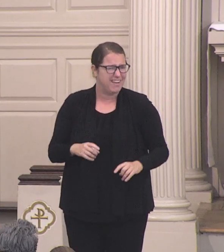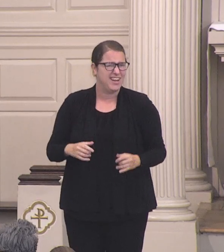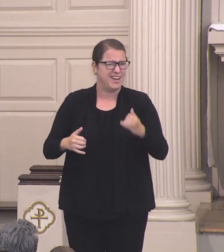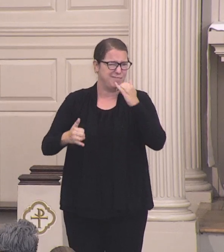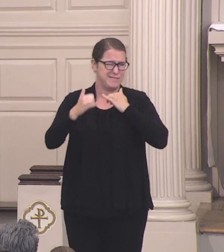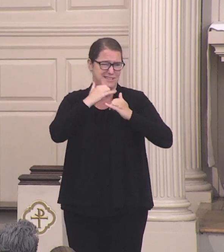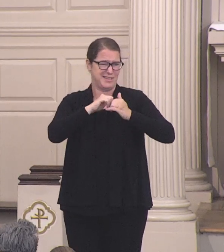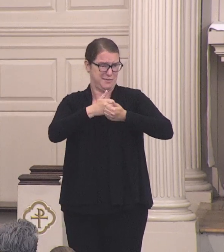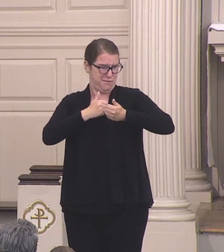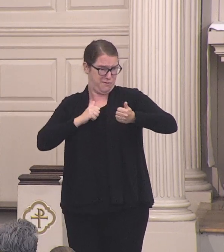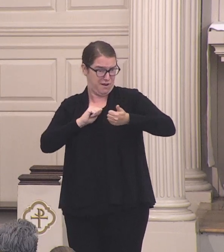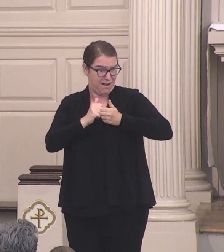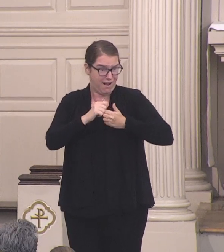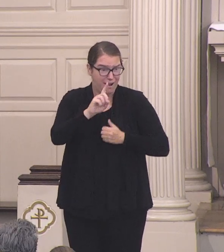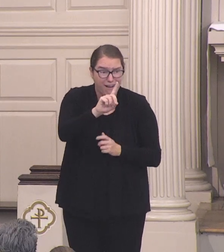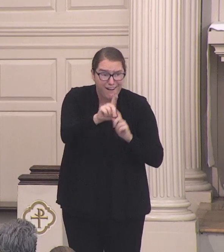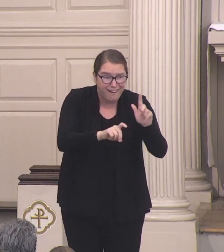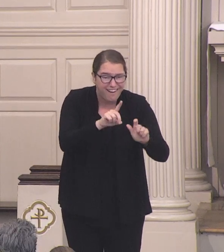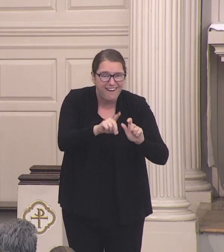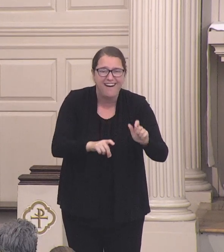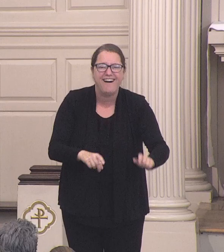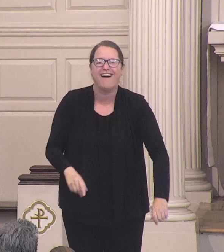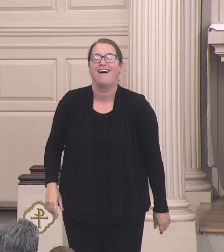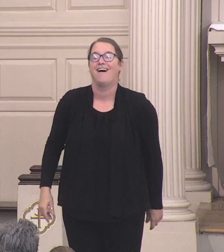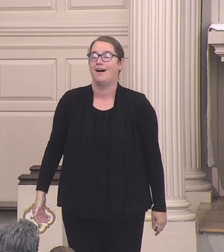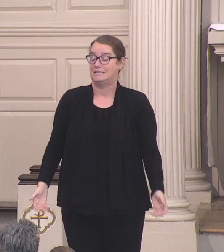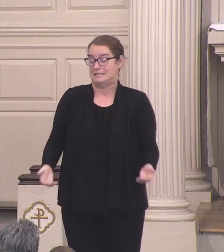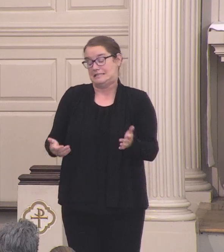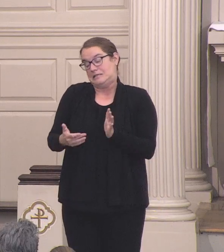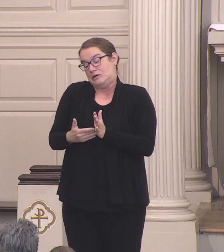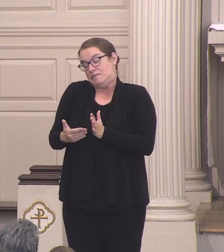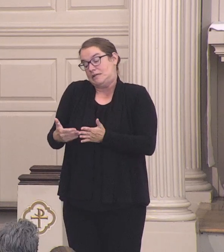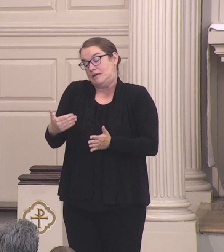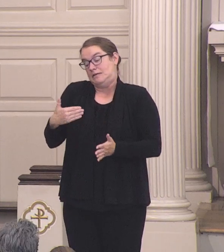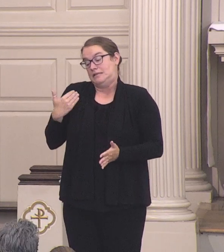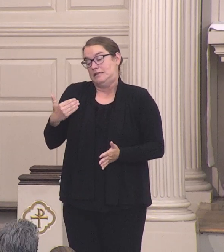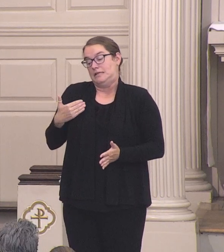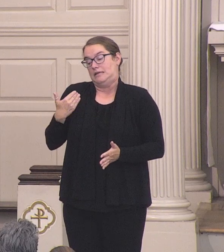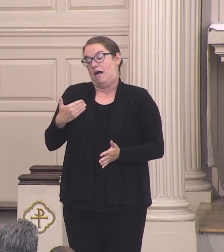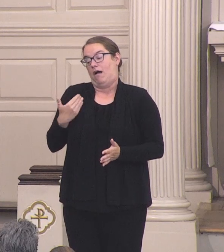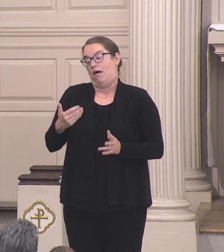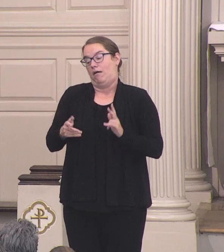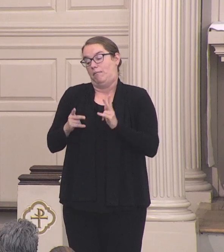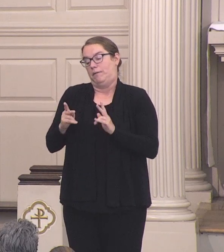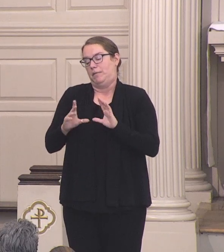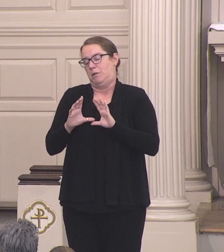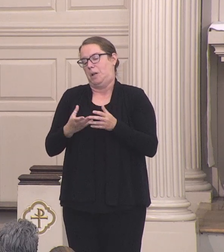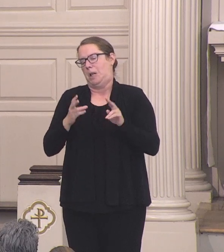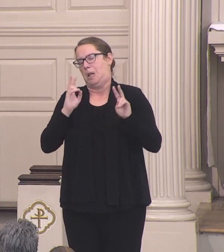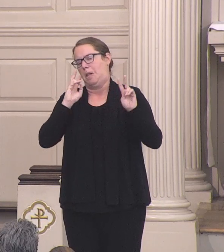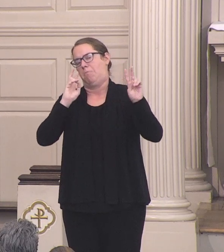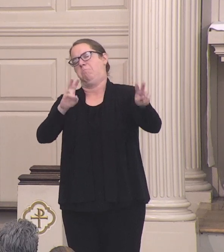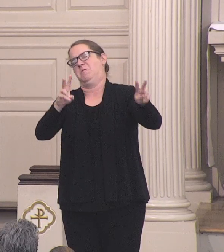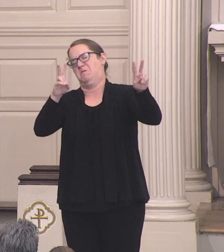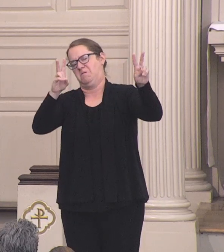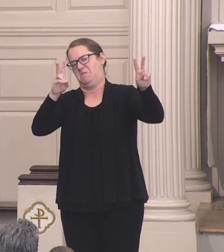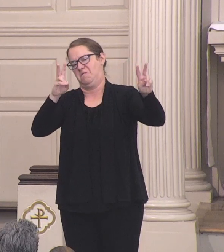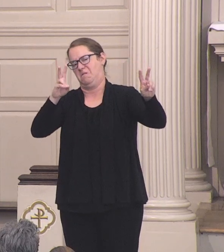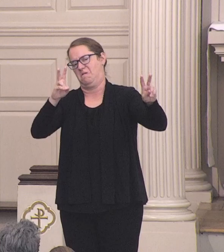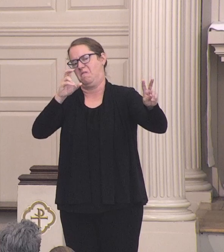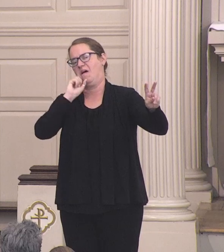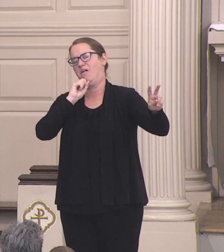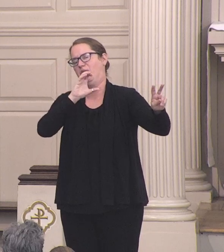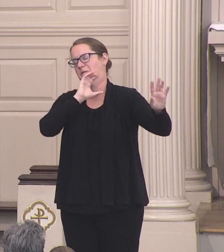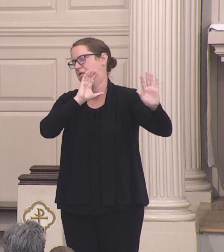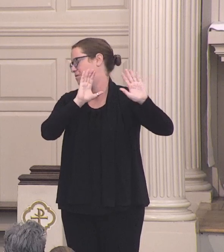Oftentimes the young despise the elderly. And the elderly also look at the young and say,